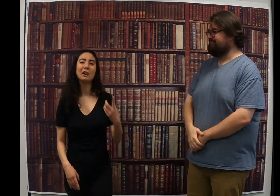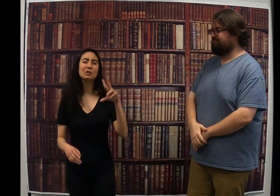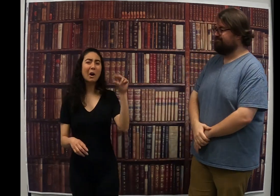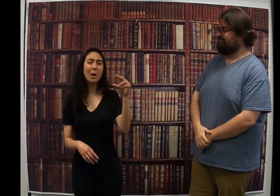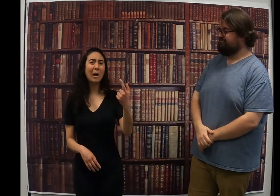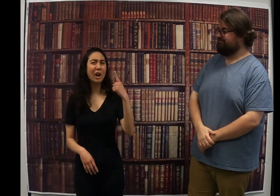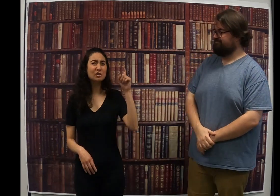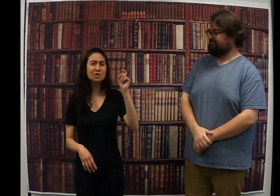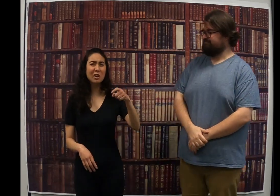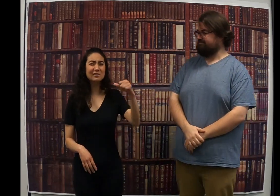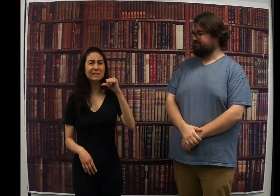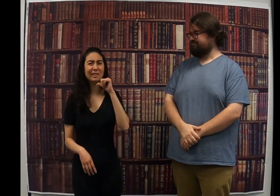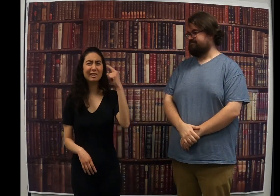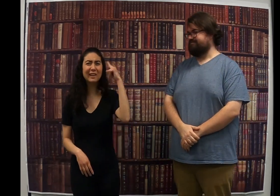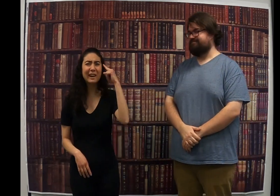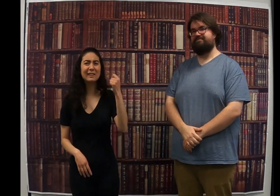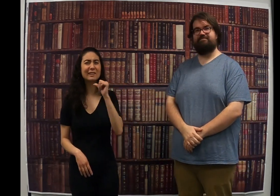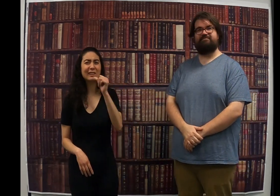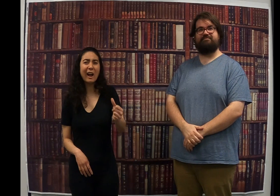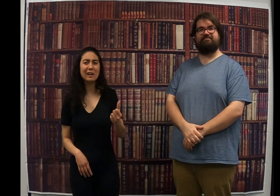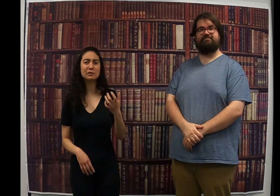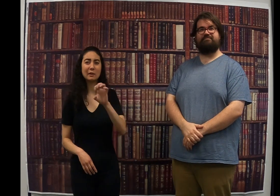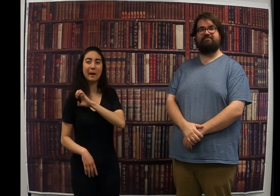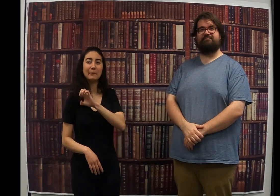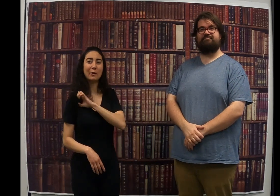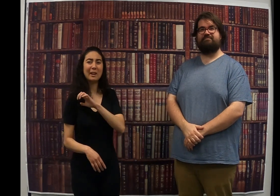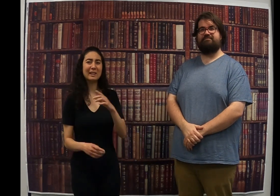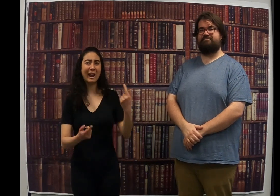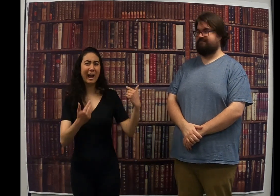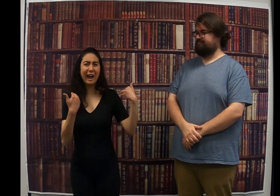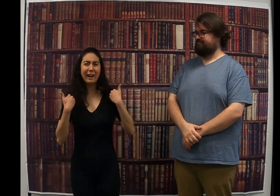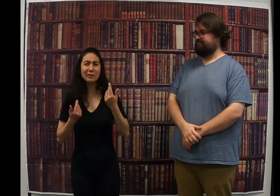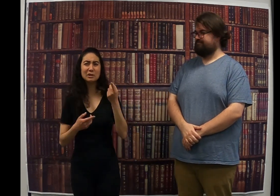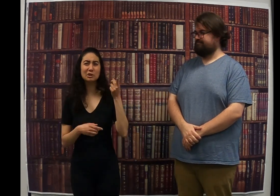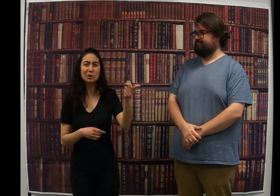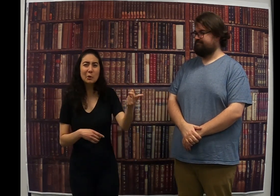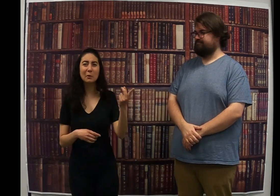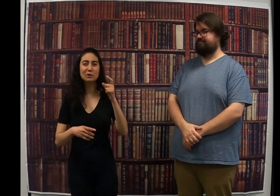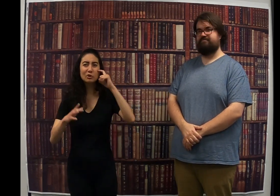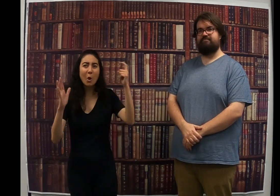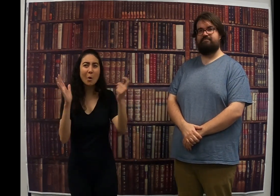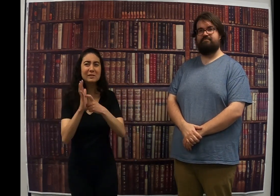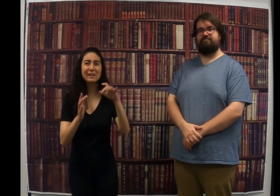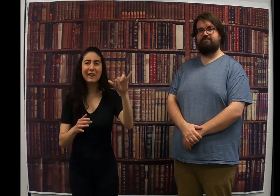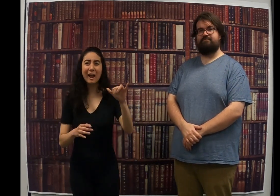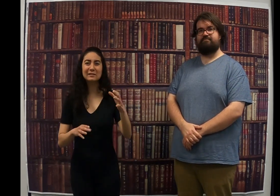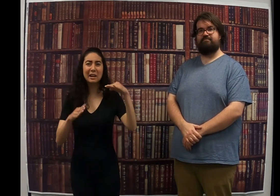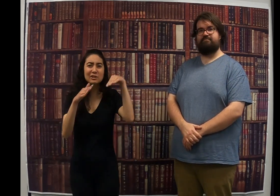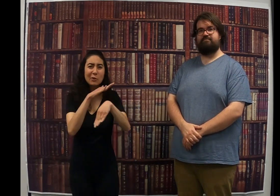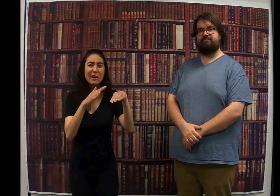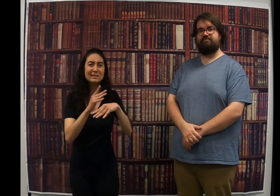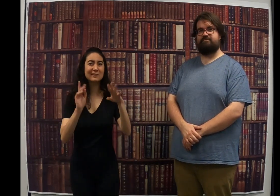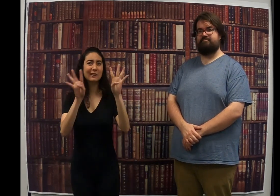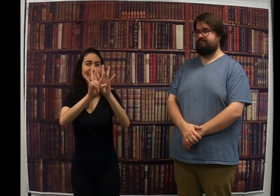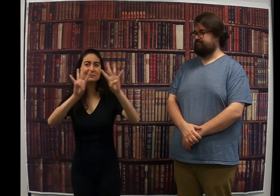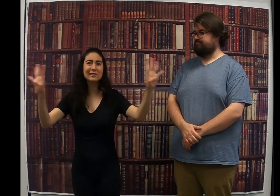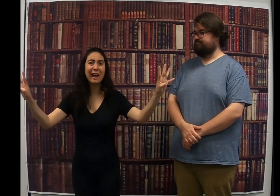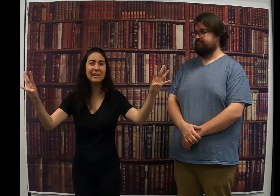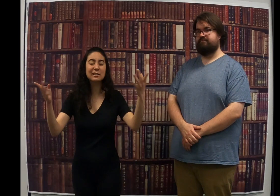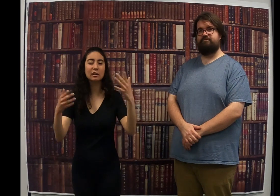not a treacherous one. No, I should think not. Emrys, haven't you noticed that the entrance gates and garden walkways have